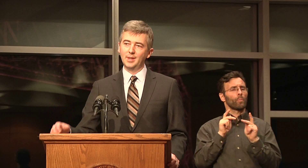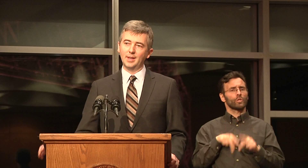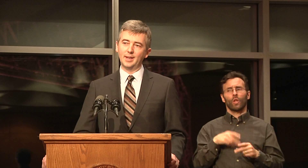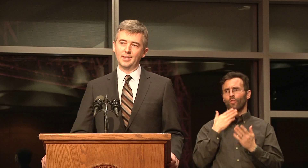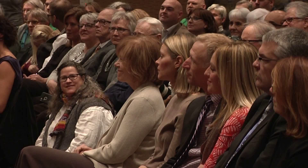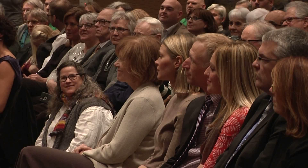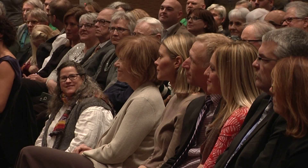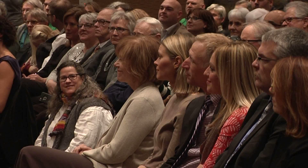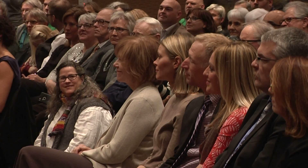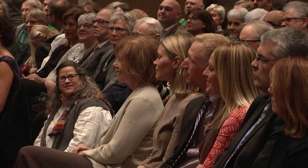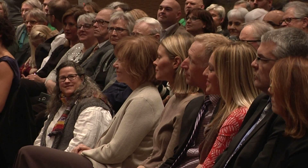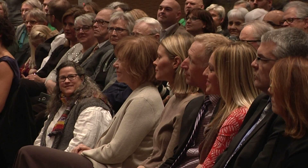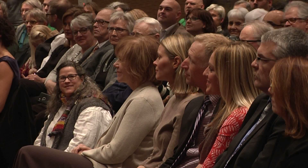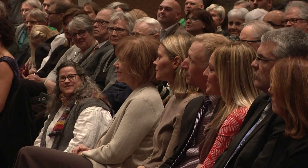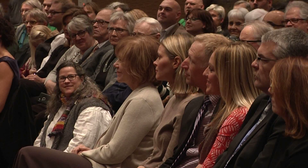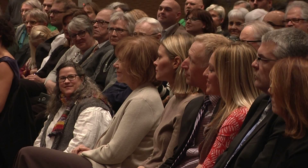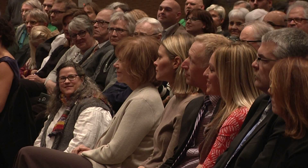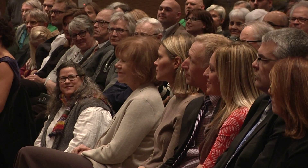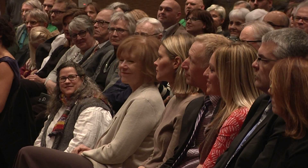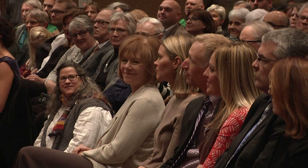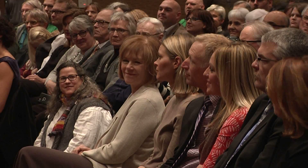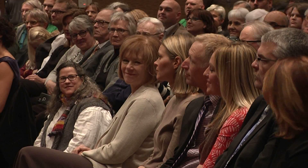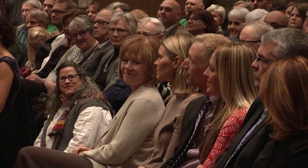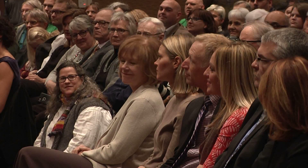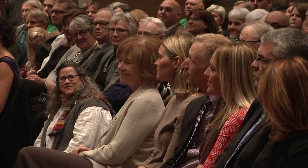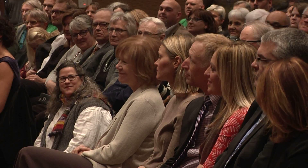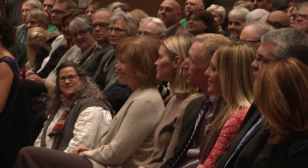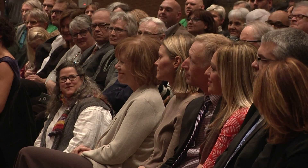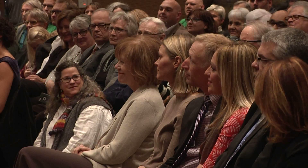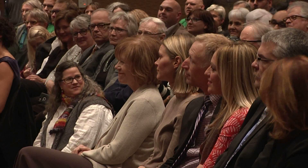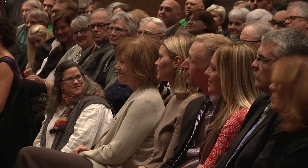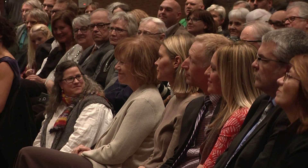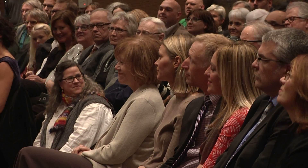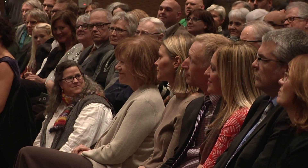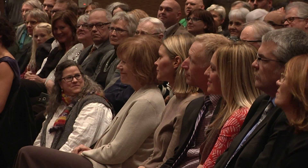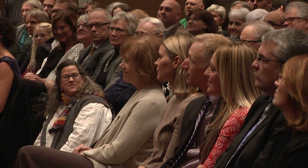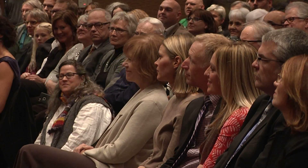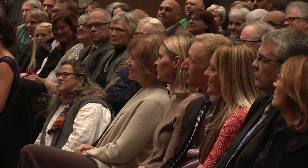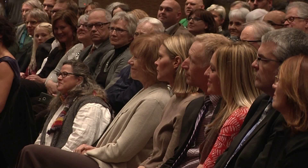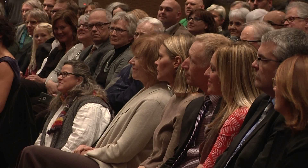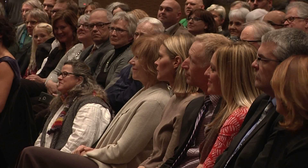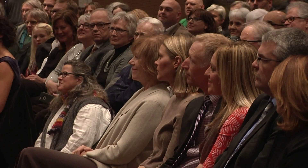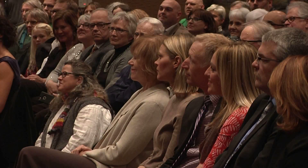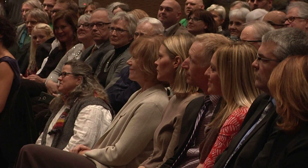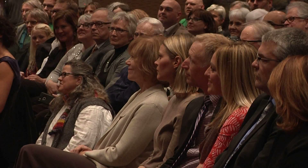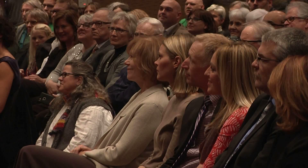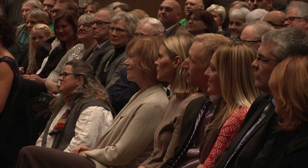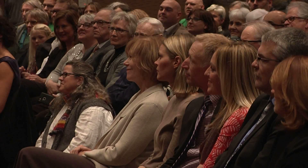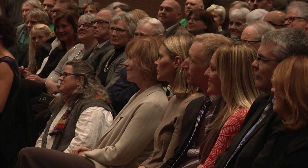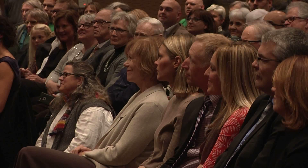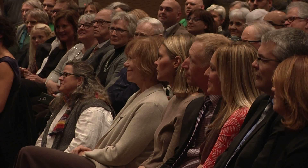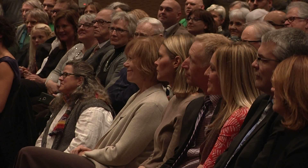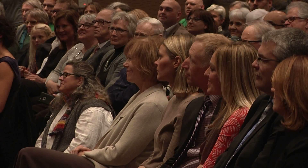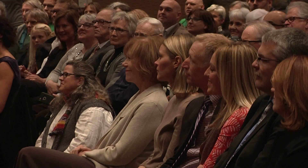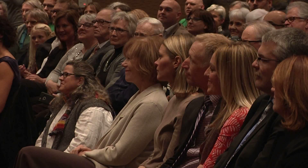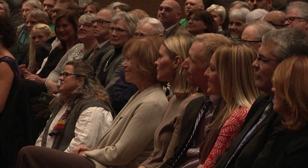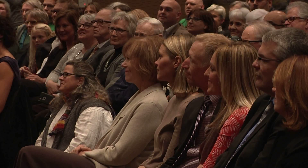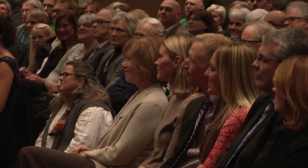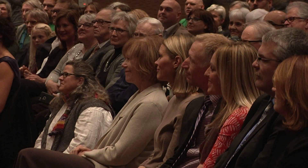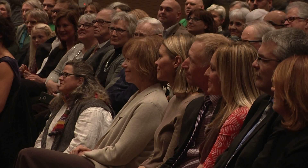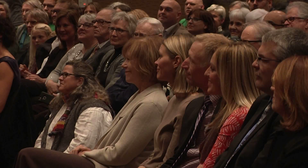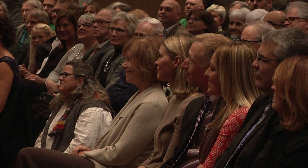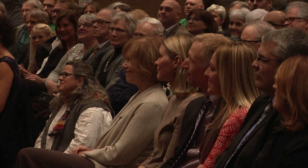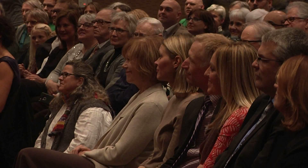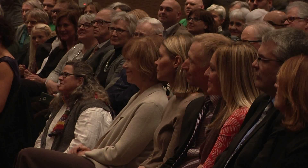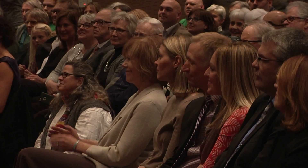to my wife, Laura, who's here today, and she is the reason that I stand before you, and she is my